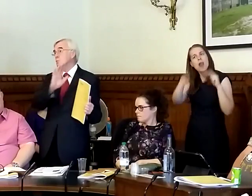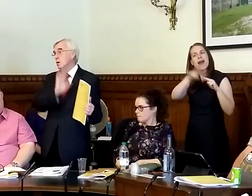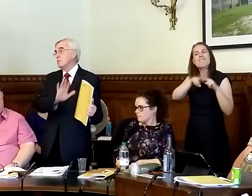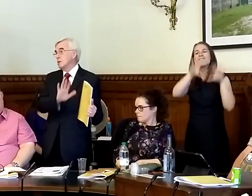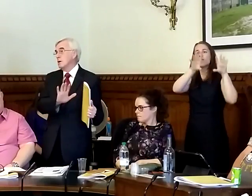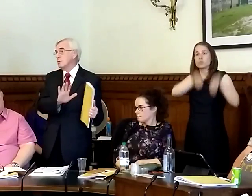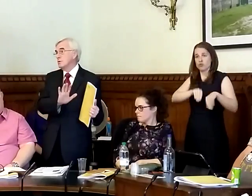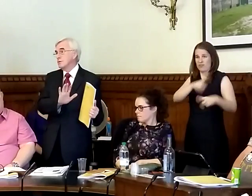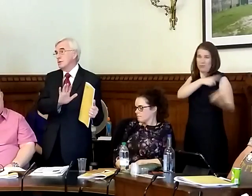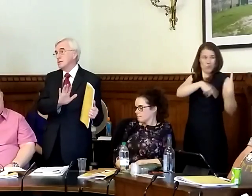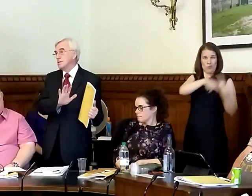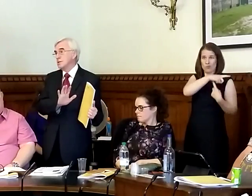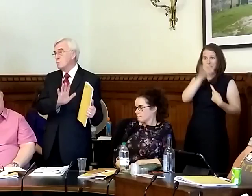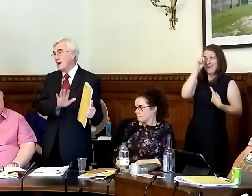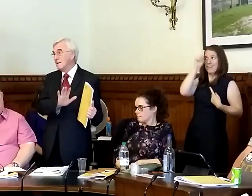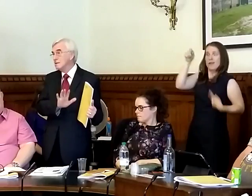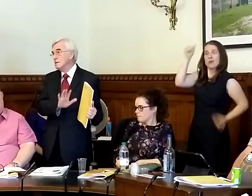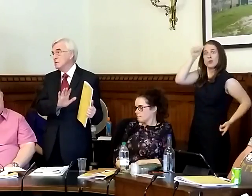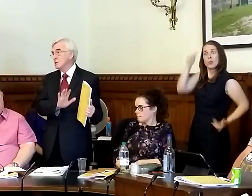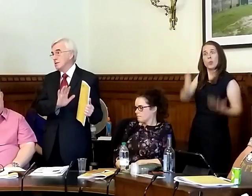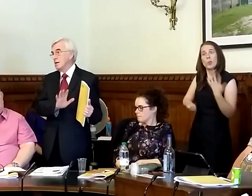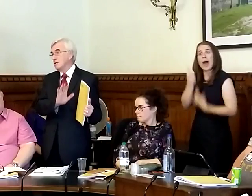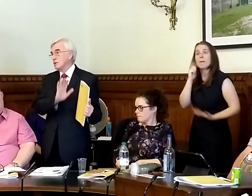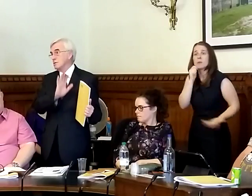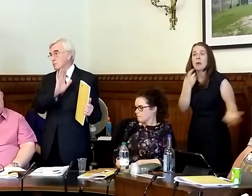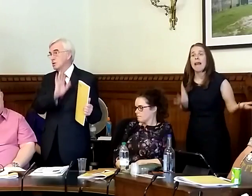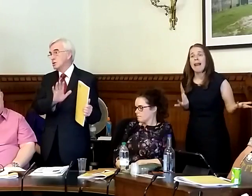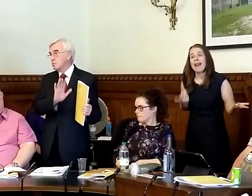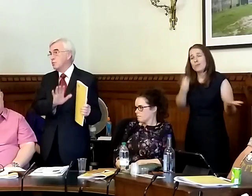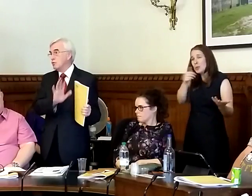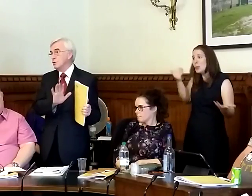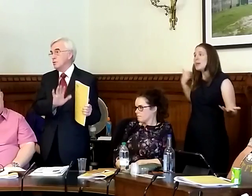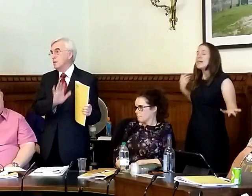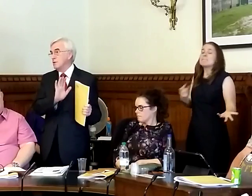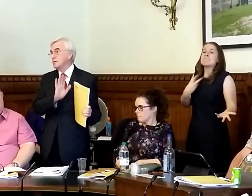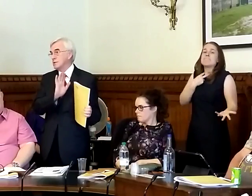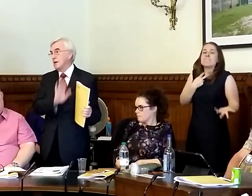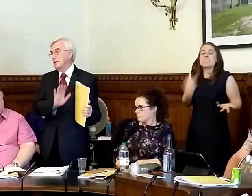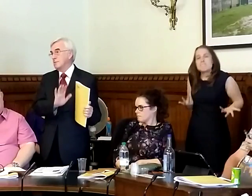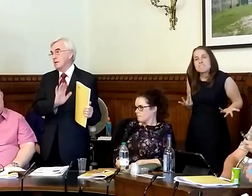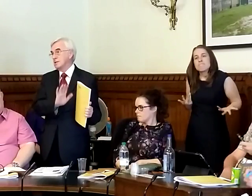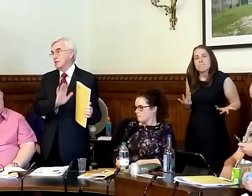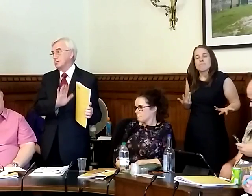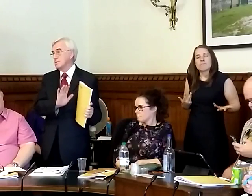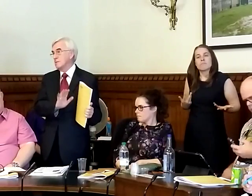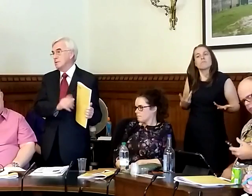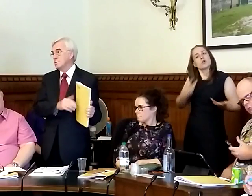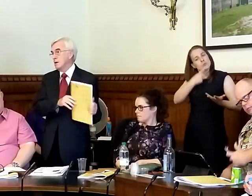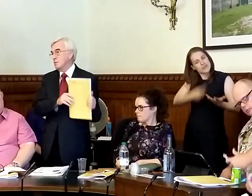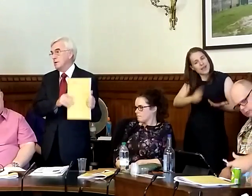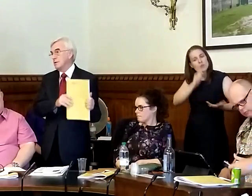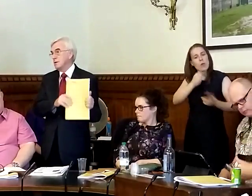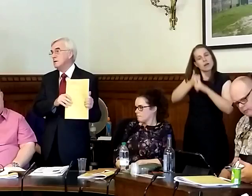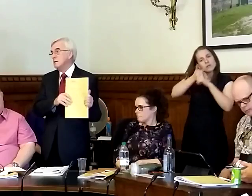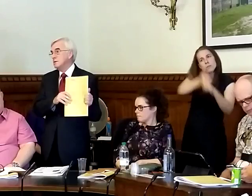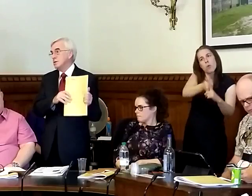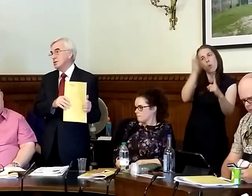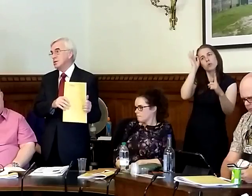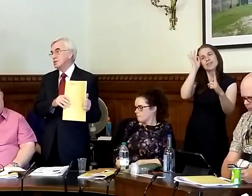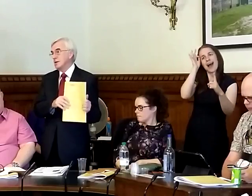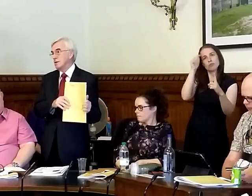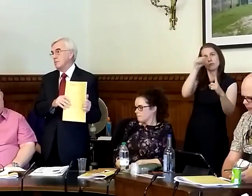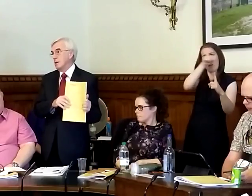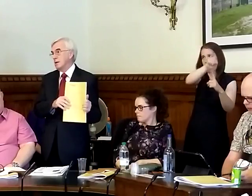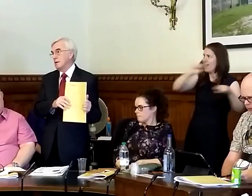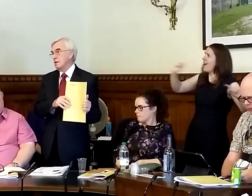predicted. Work with local authorities as well to say, look, we'll support you when you stand up against central government as well about